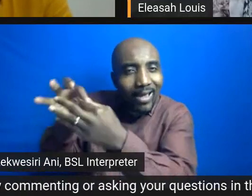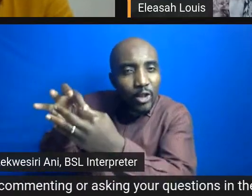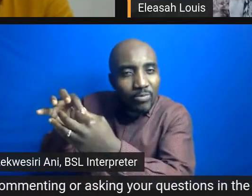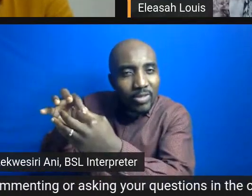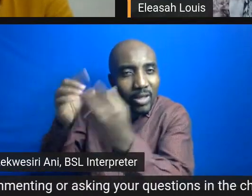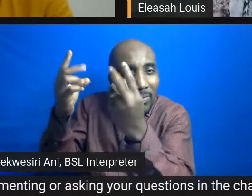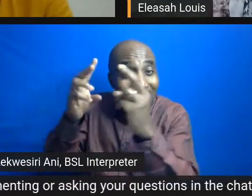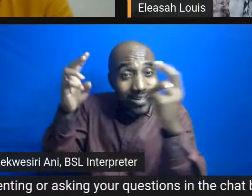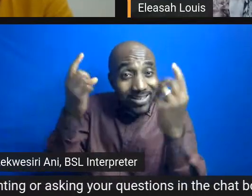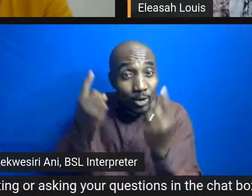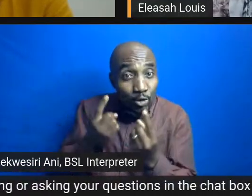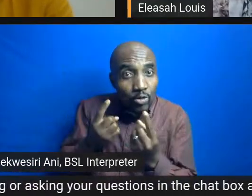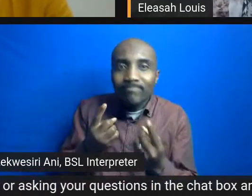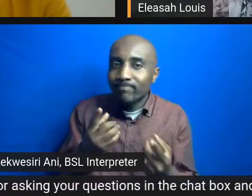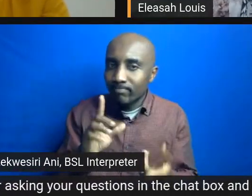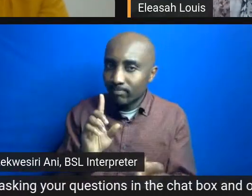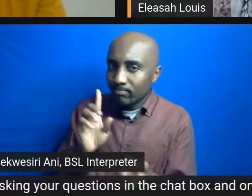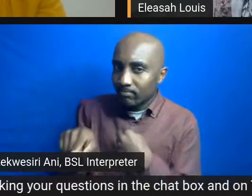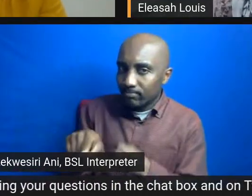Let's knock at the door.